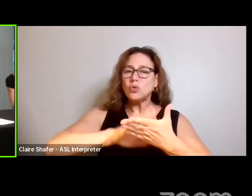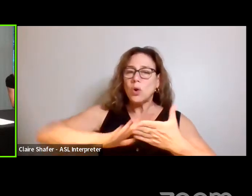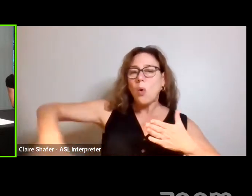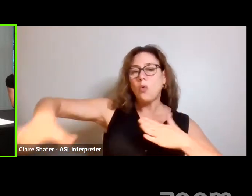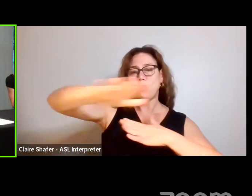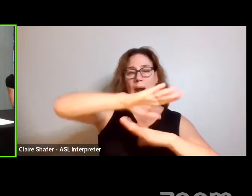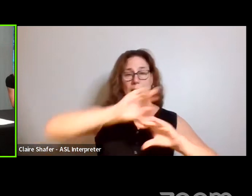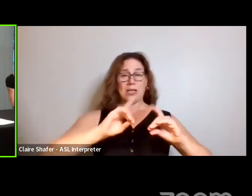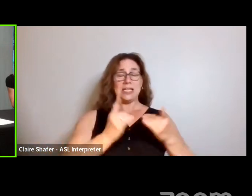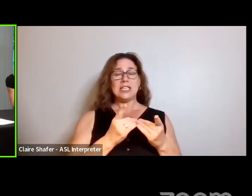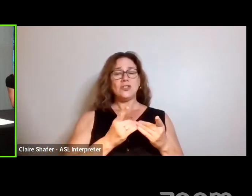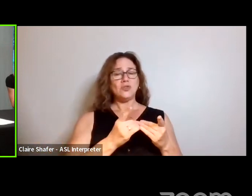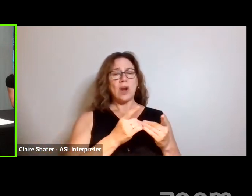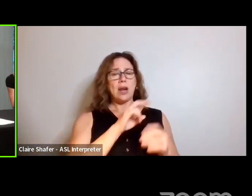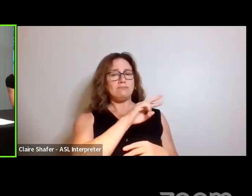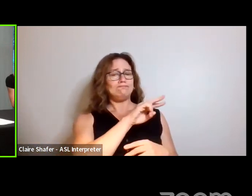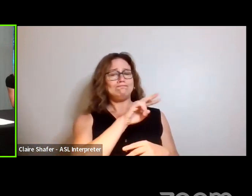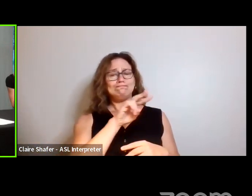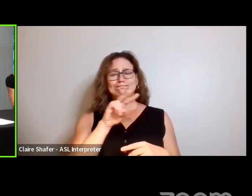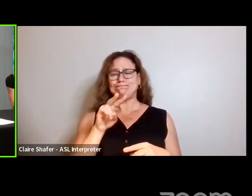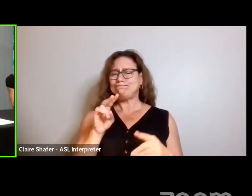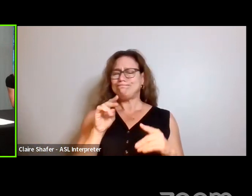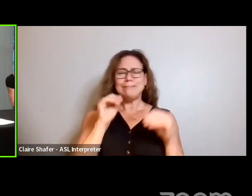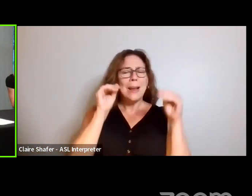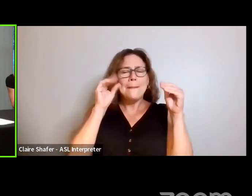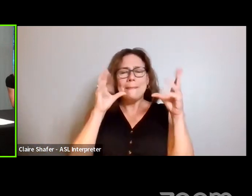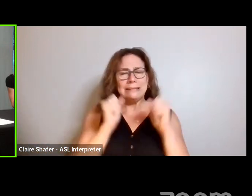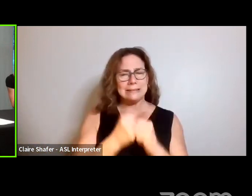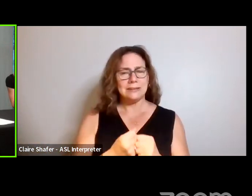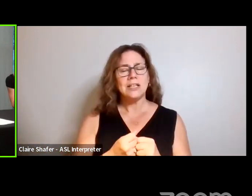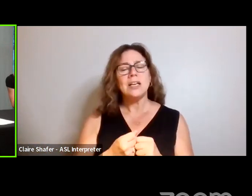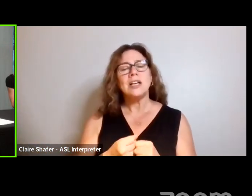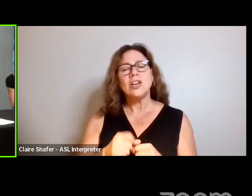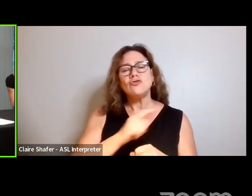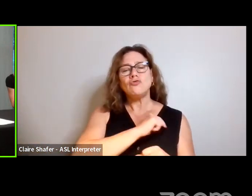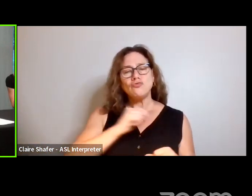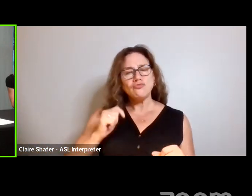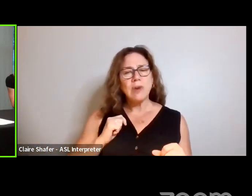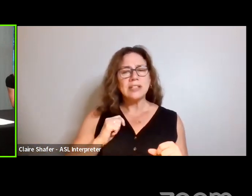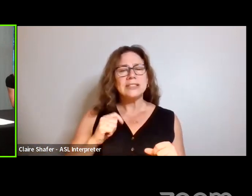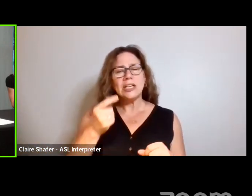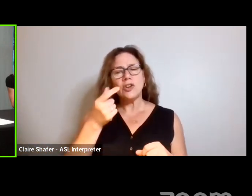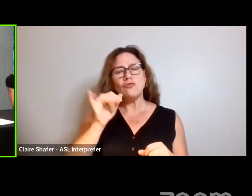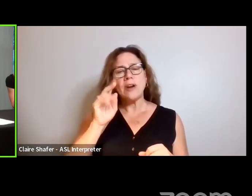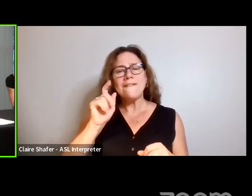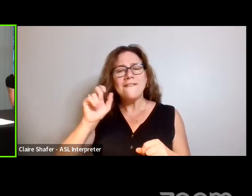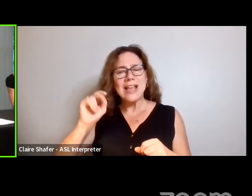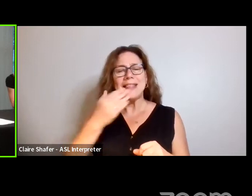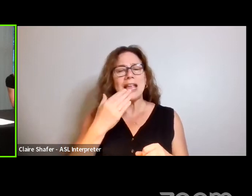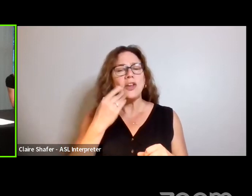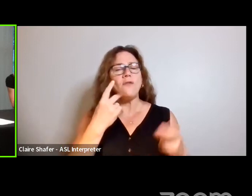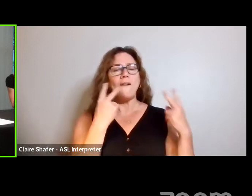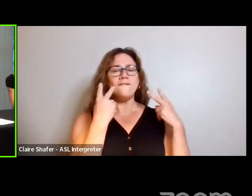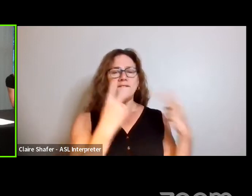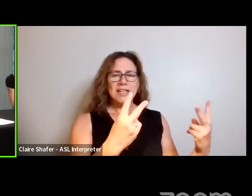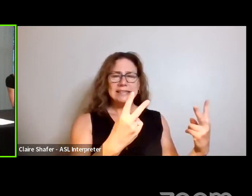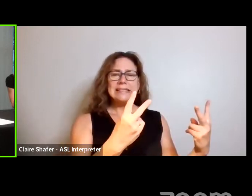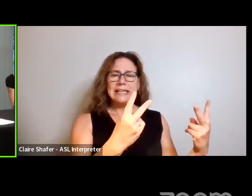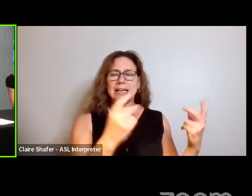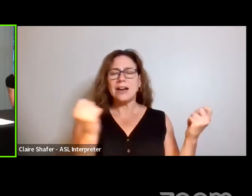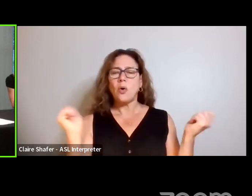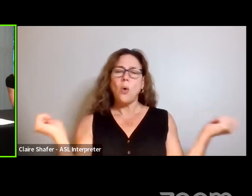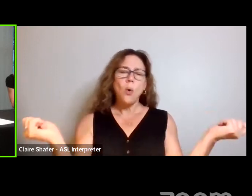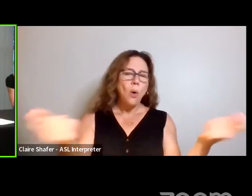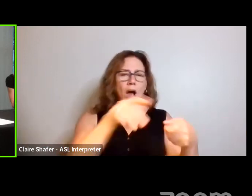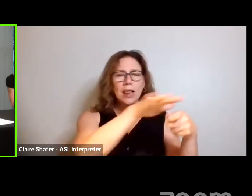incredible. Trustee Griffin, thank you so much for visiting school sites. And I know we're all going to get a chance to do that over the next several weeks.